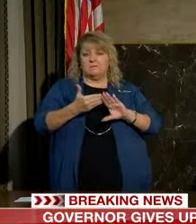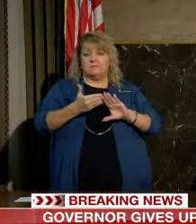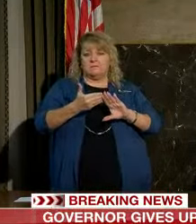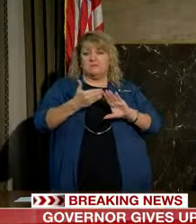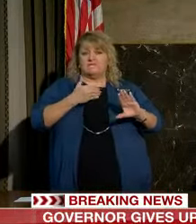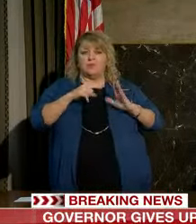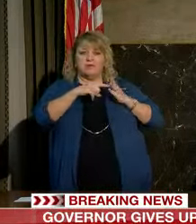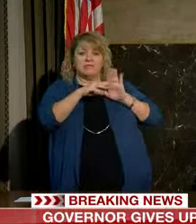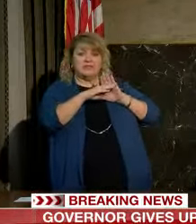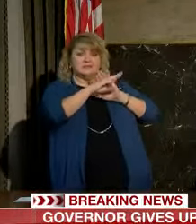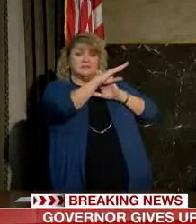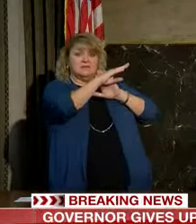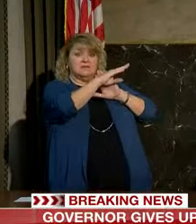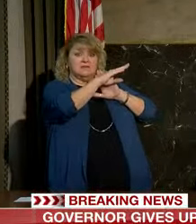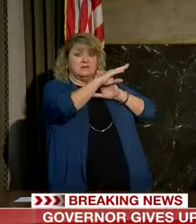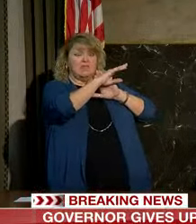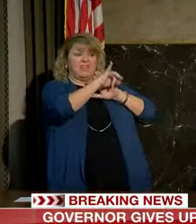fourth surge.